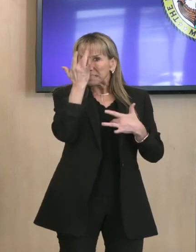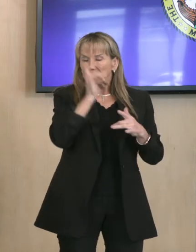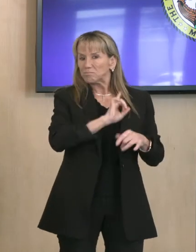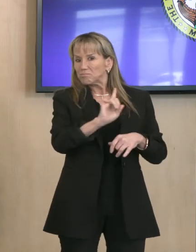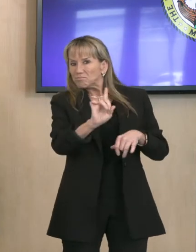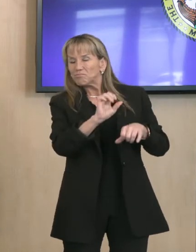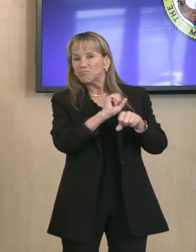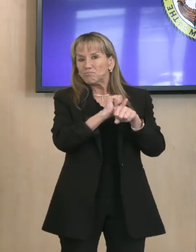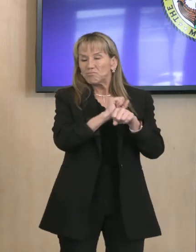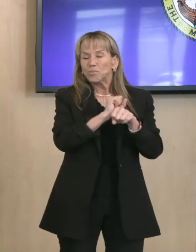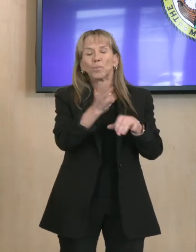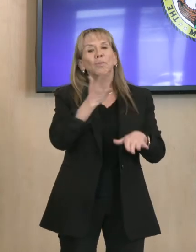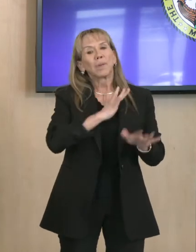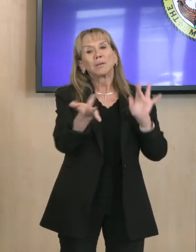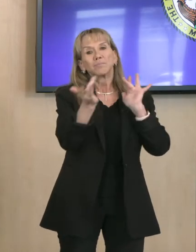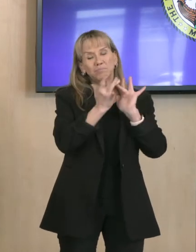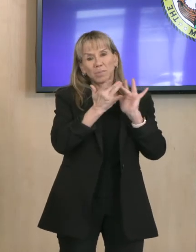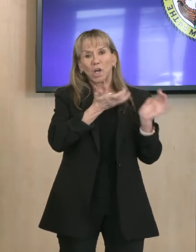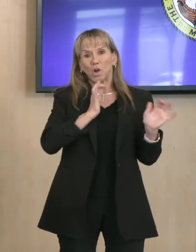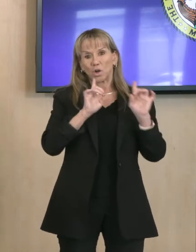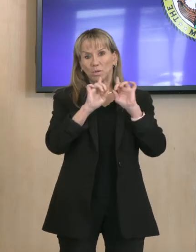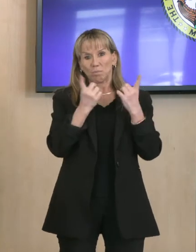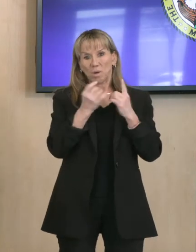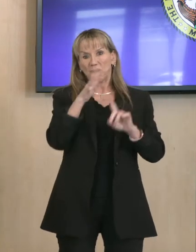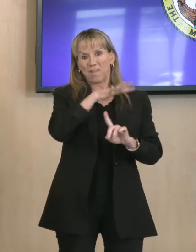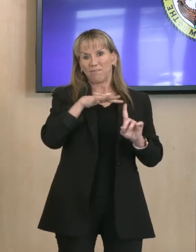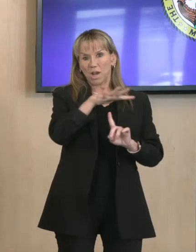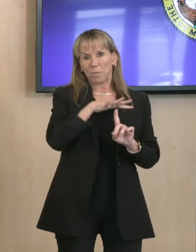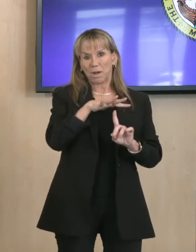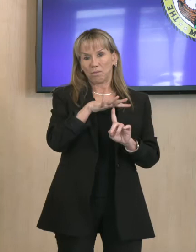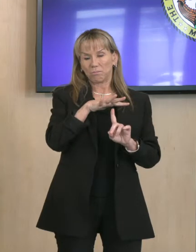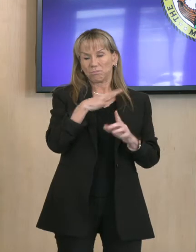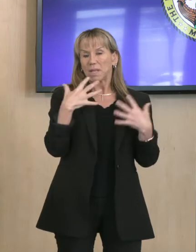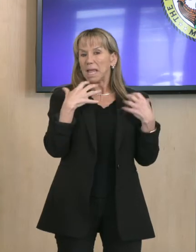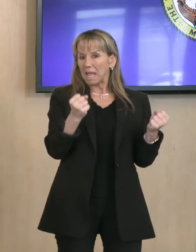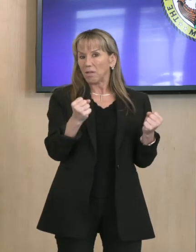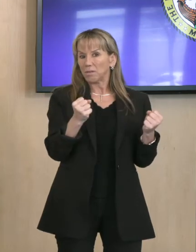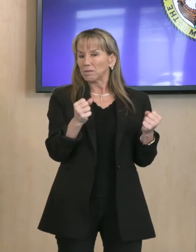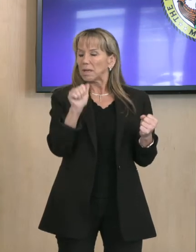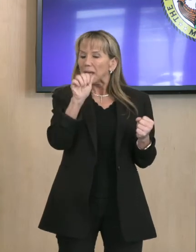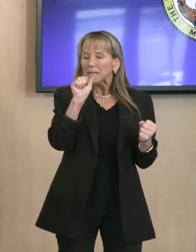contact our Department of Environmental Health as soon as possible at